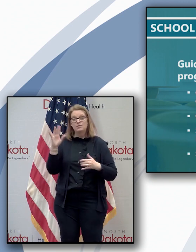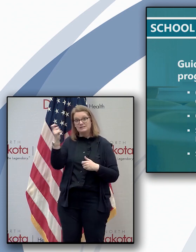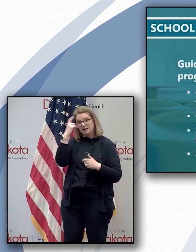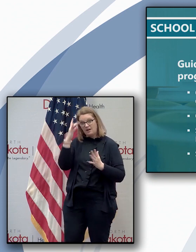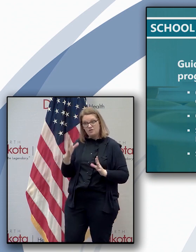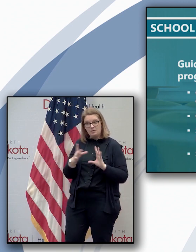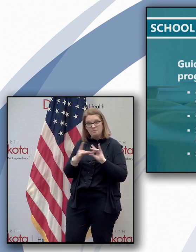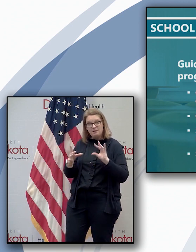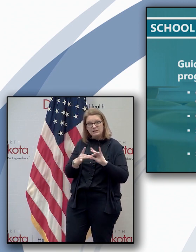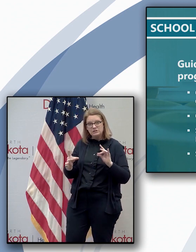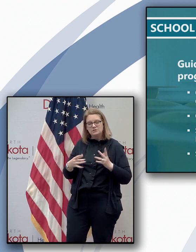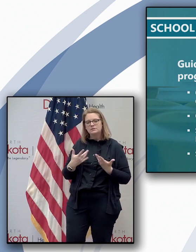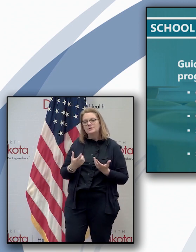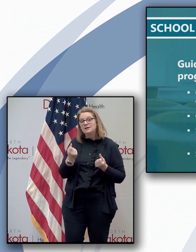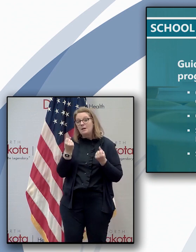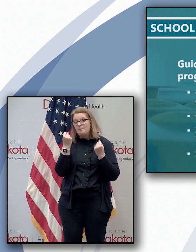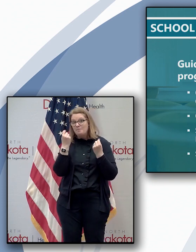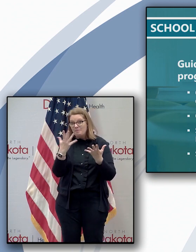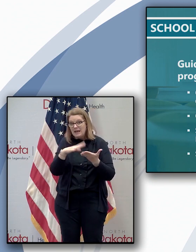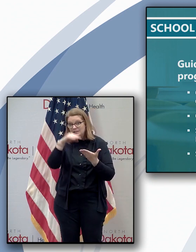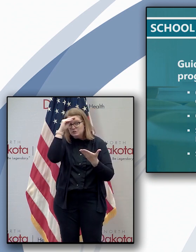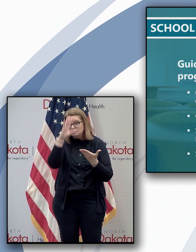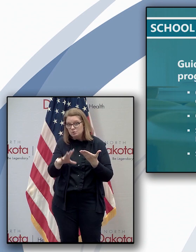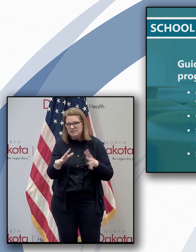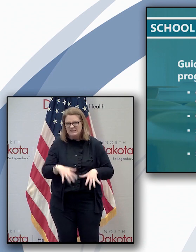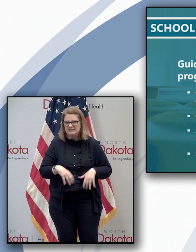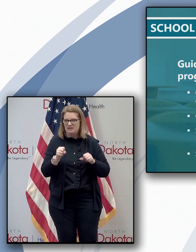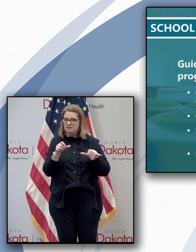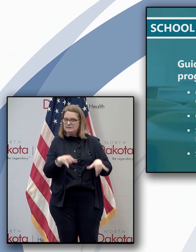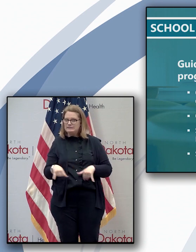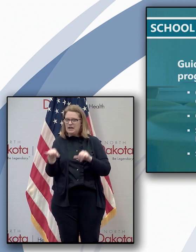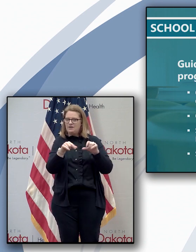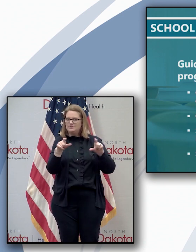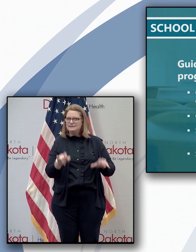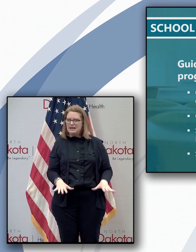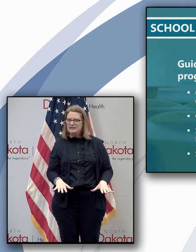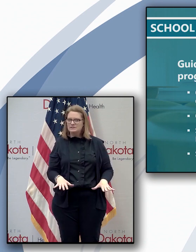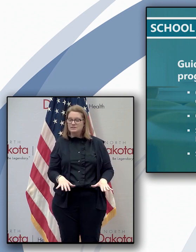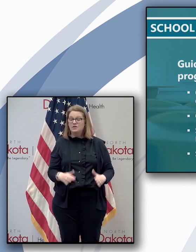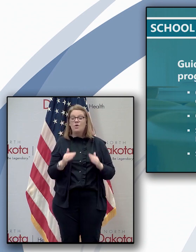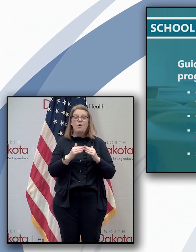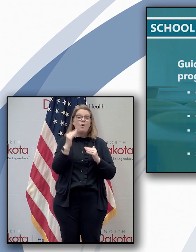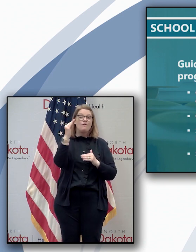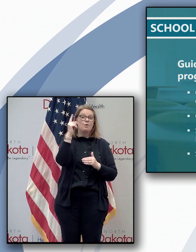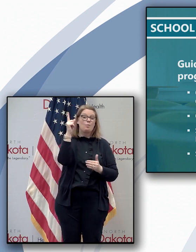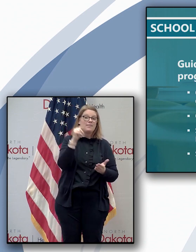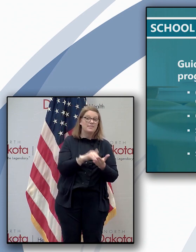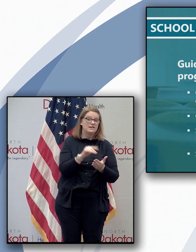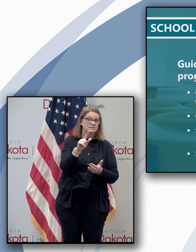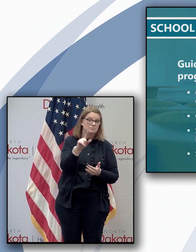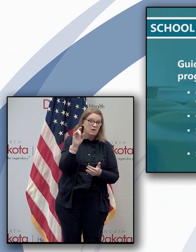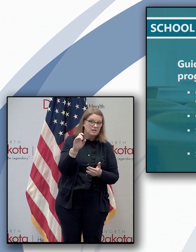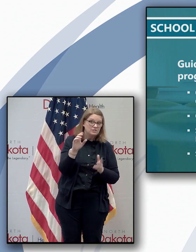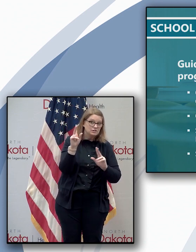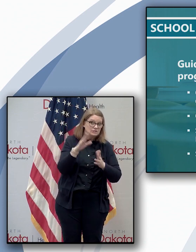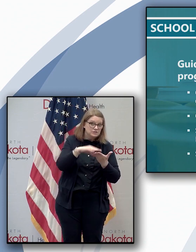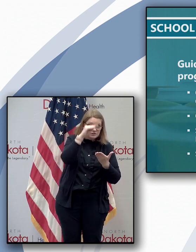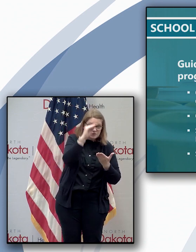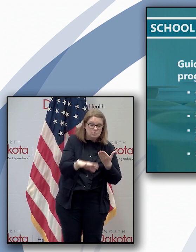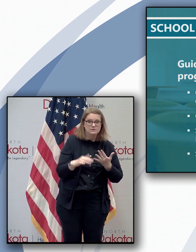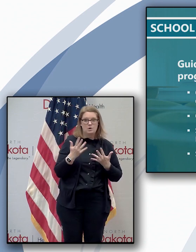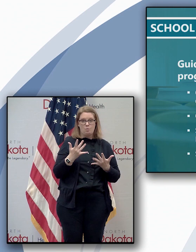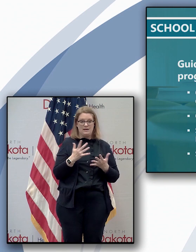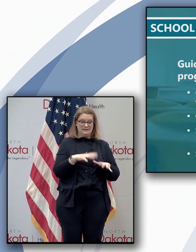there were many students that were waiting to take these standardized tests. Over 1,100 students are waiting to either take their